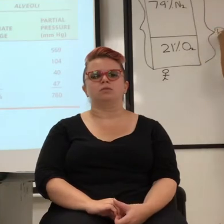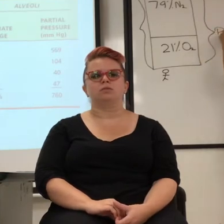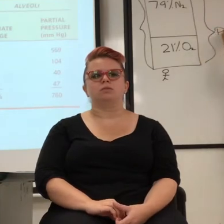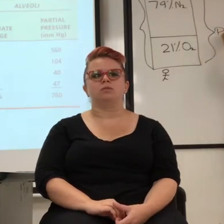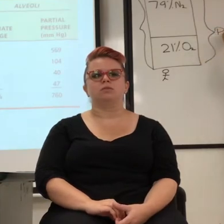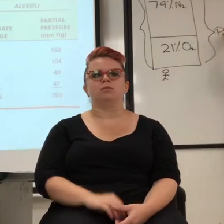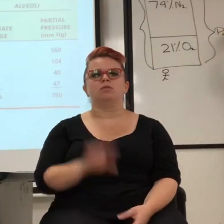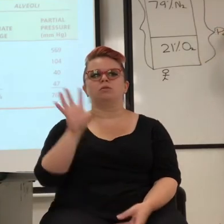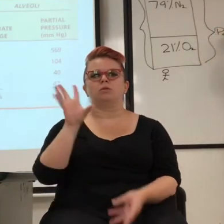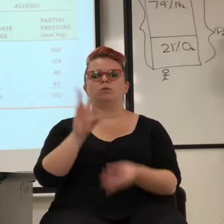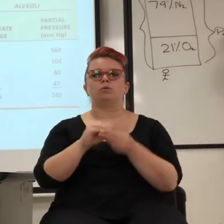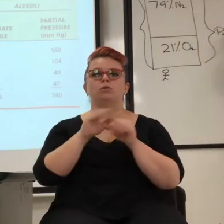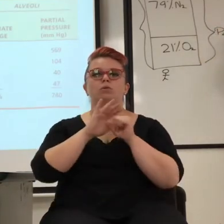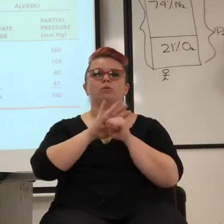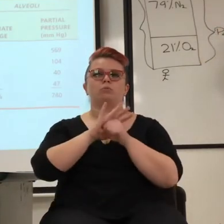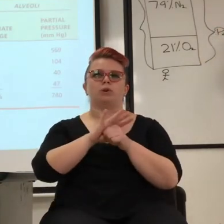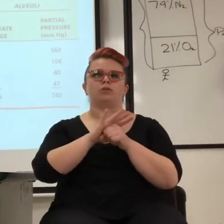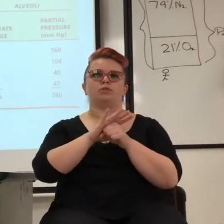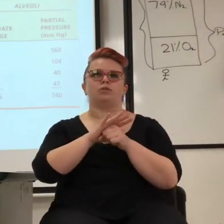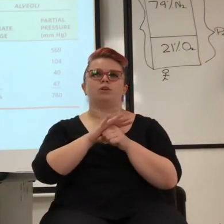Pressure of the atmosphere